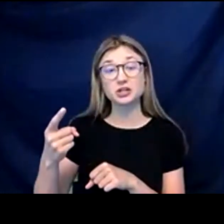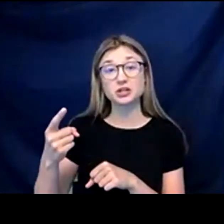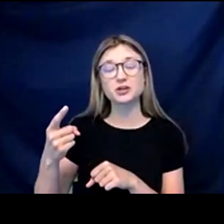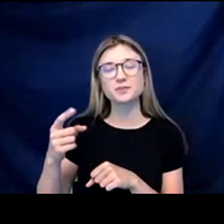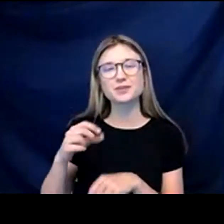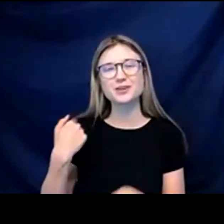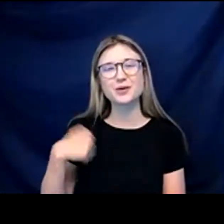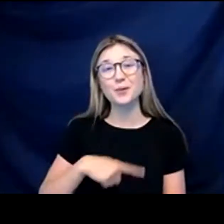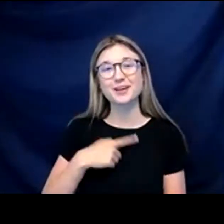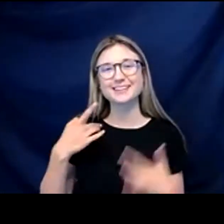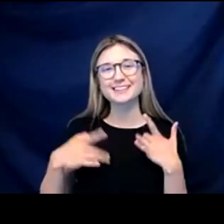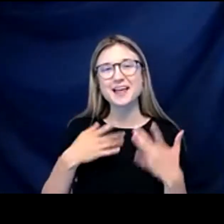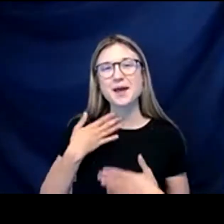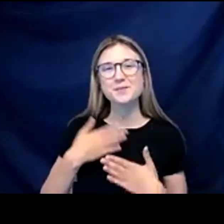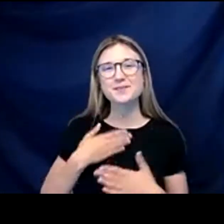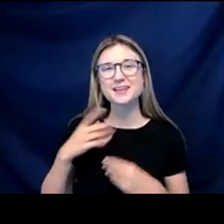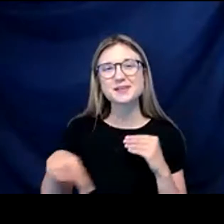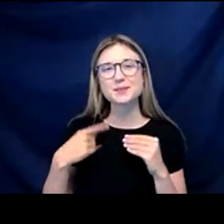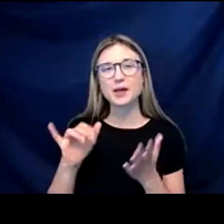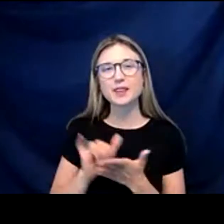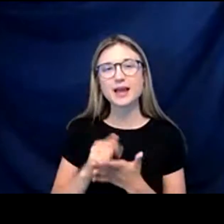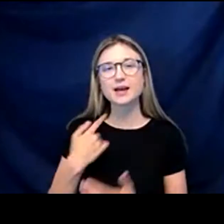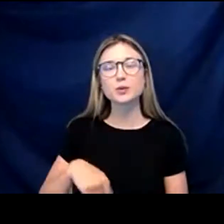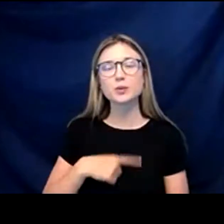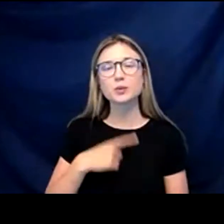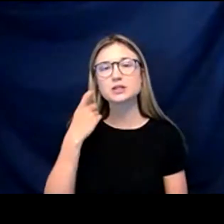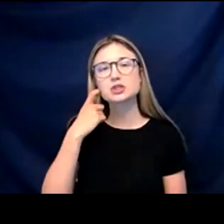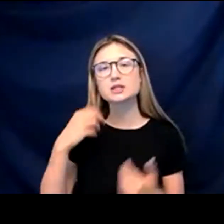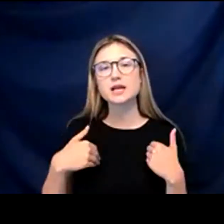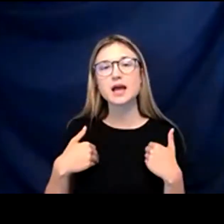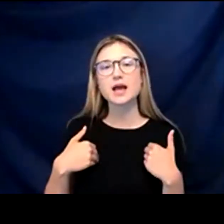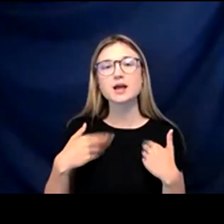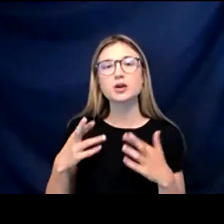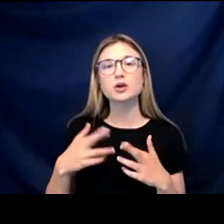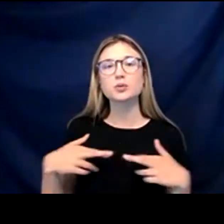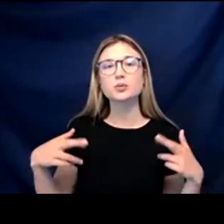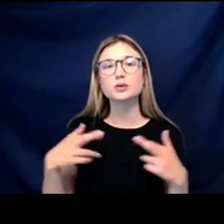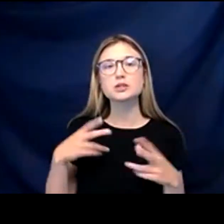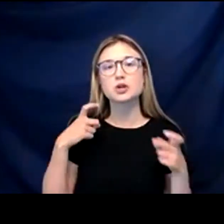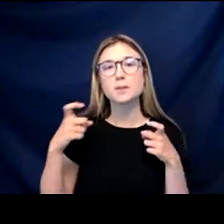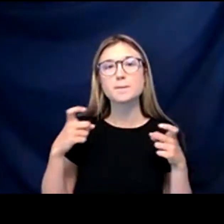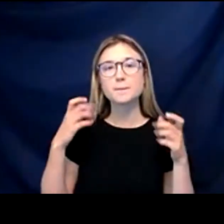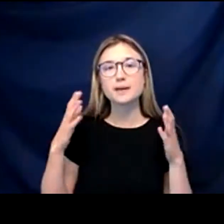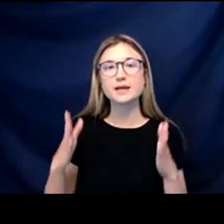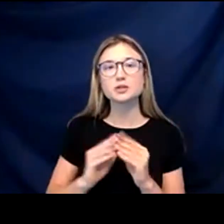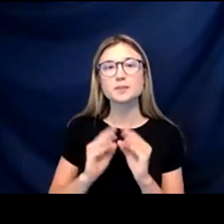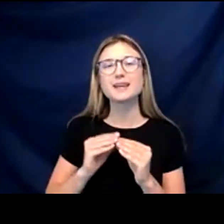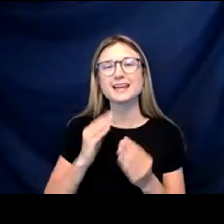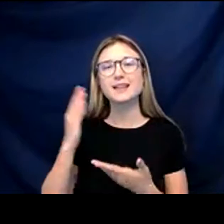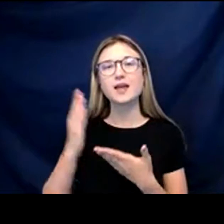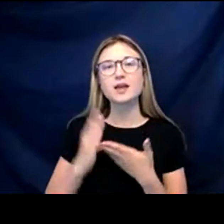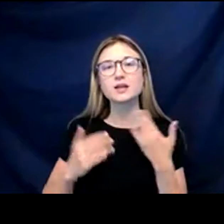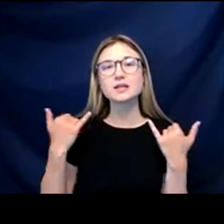that. We actually just had our regional managers meeting that actually ended today. And